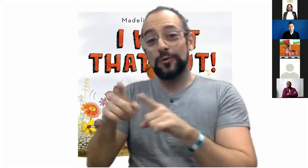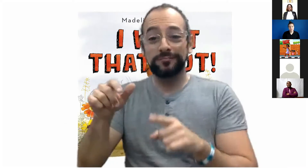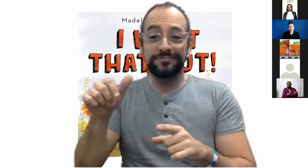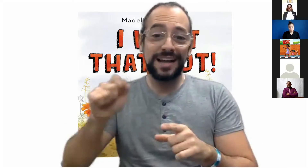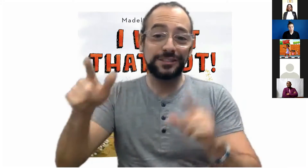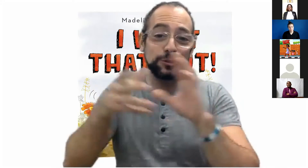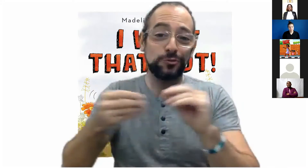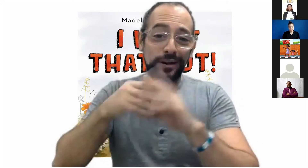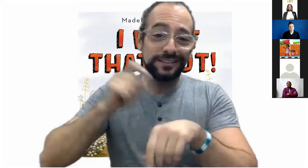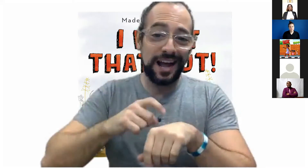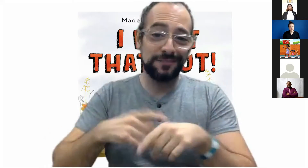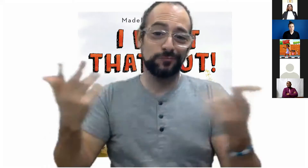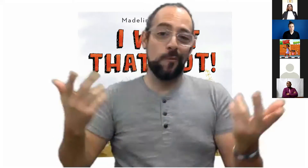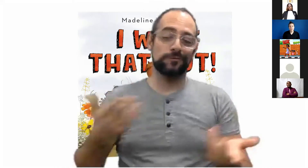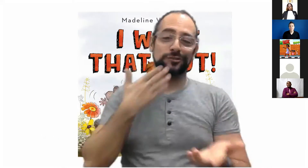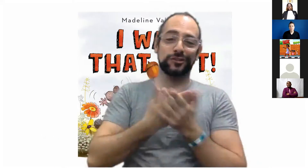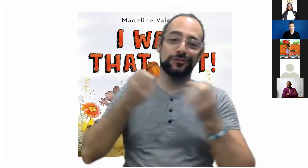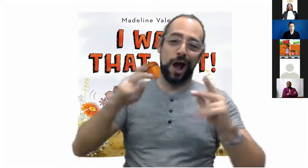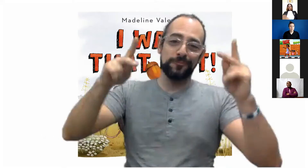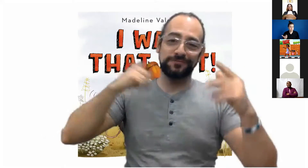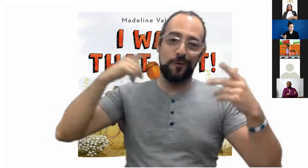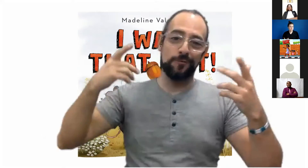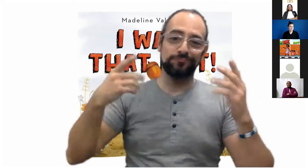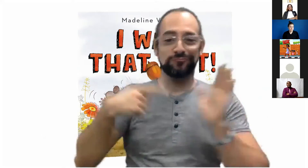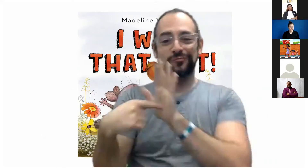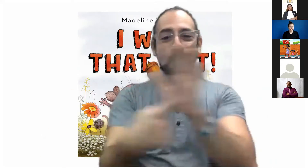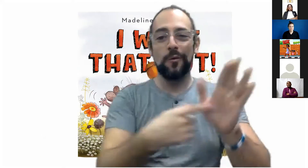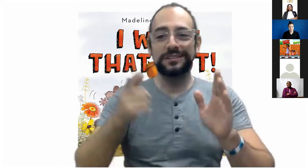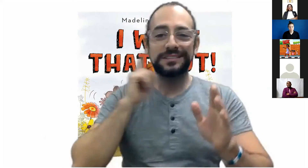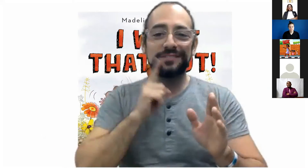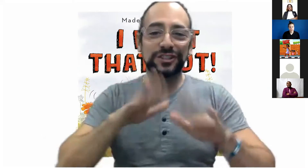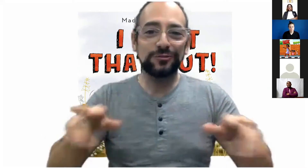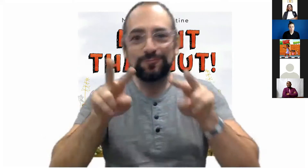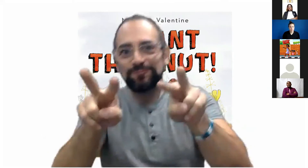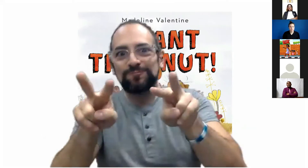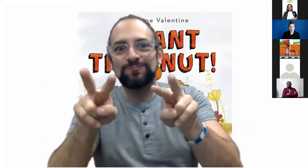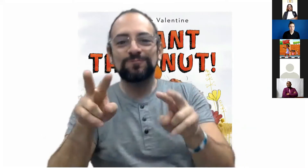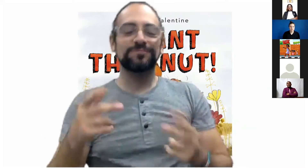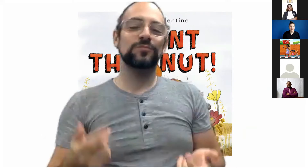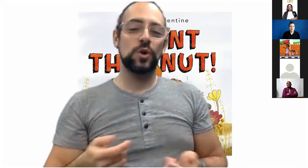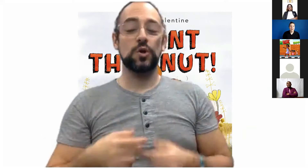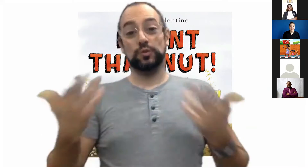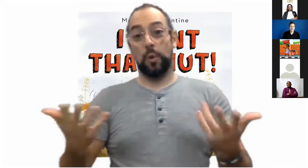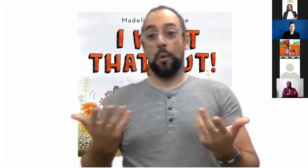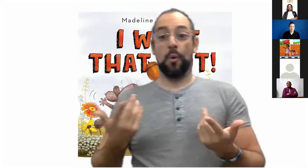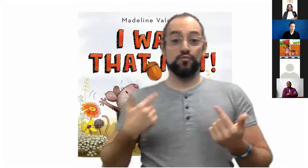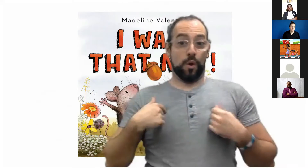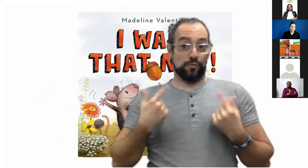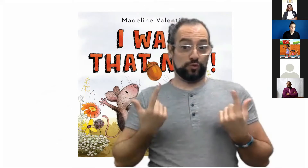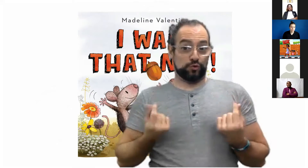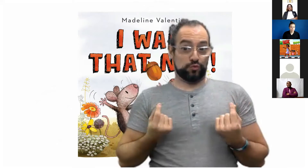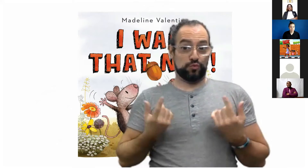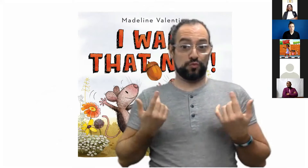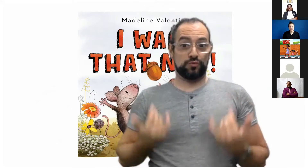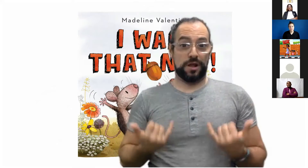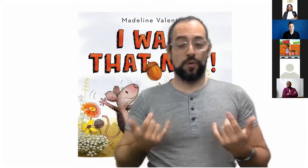and also doing our own theater productions. For example, we do things like this, like ASL Storytime, which we're about to show you. And it's a great model for